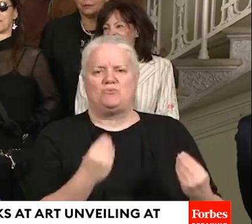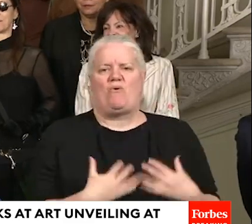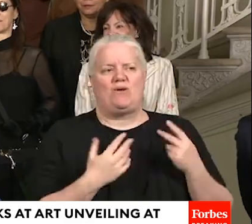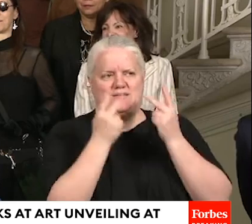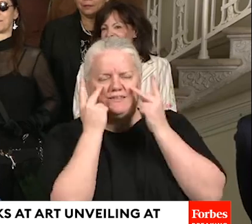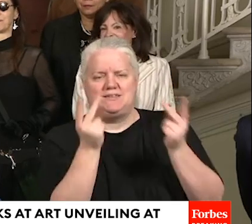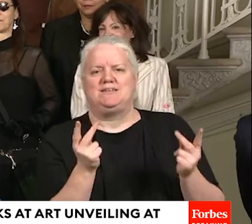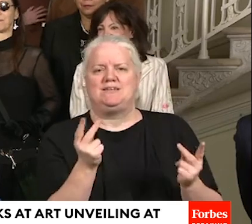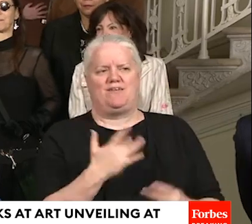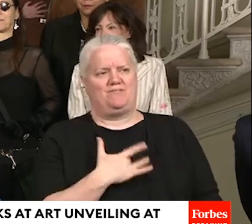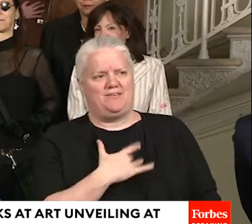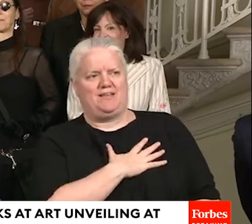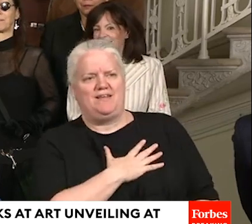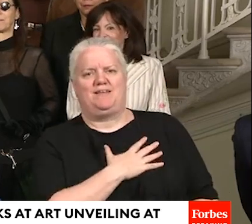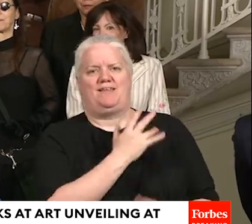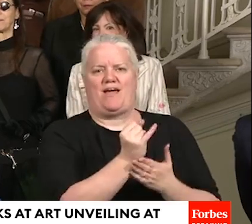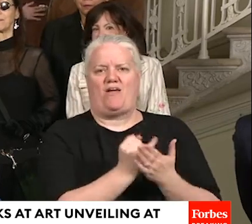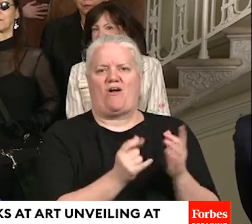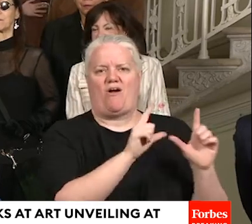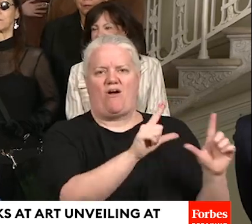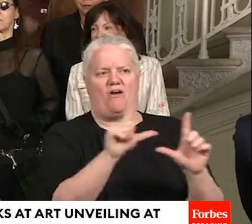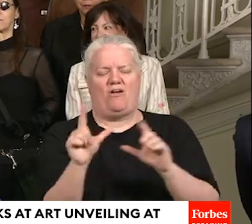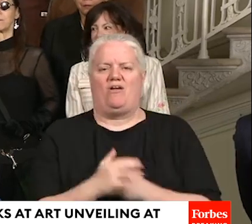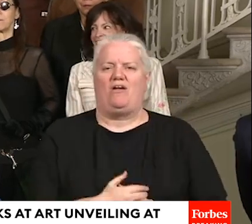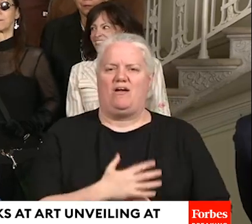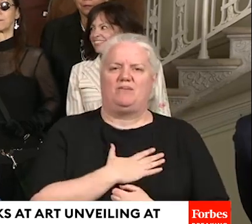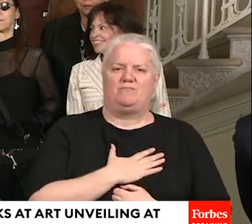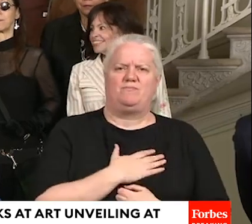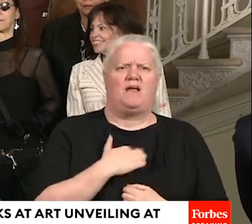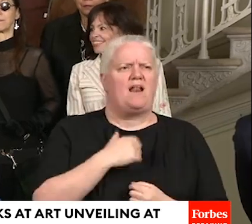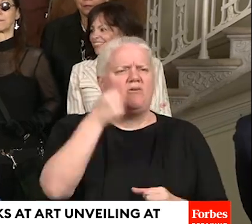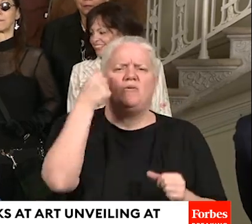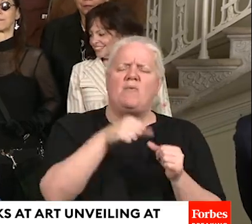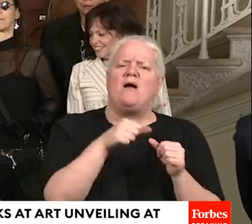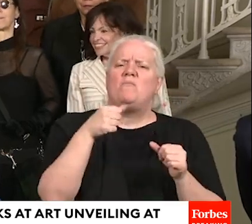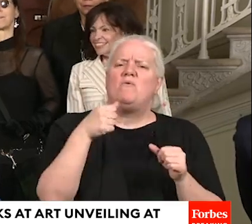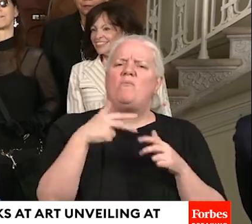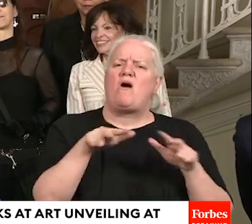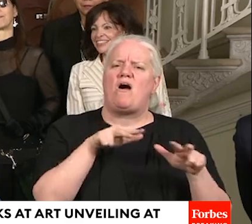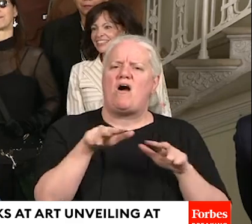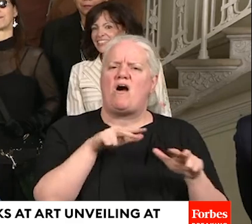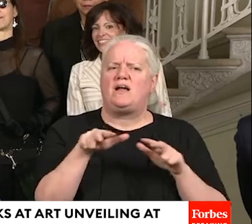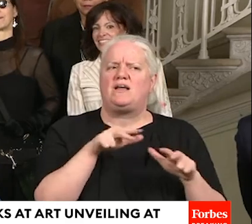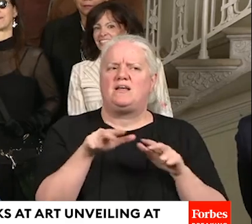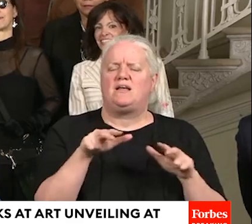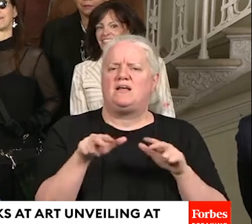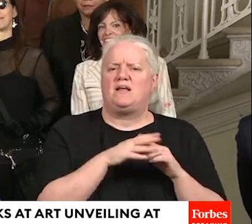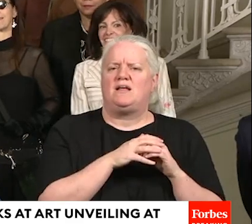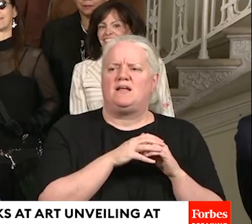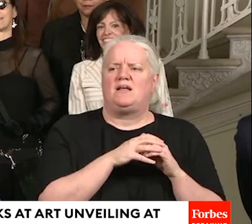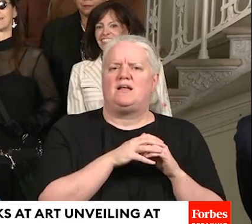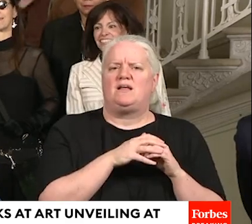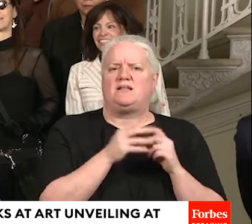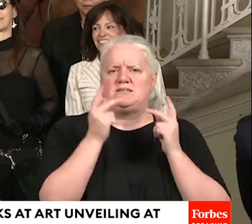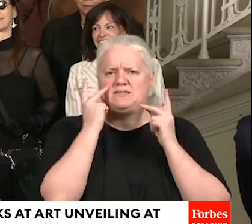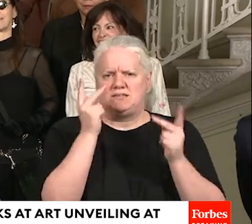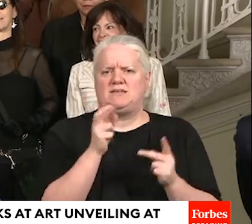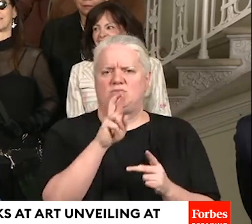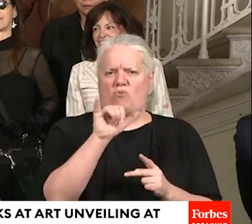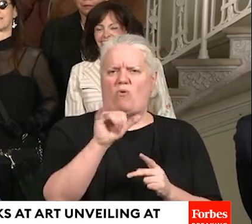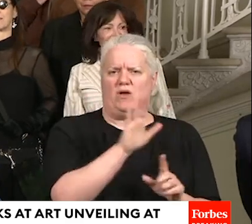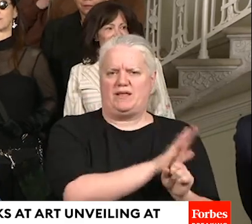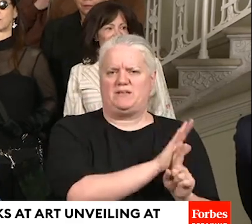and feeling the art that Roy has displayed. And I recall walking through the gallery and the display of some of his